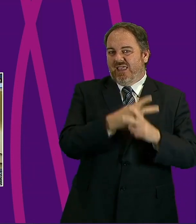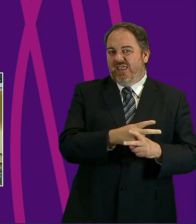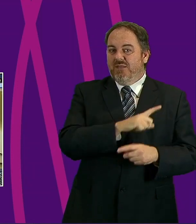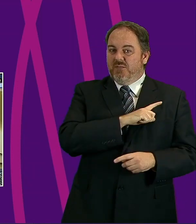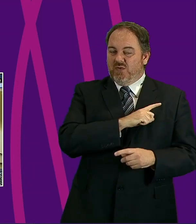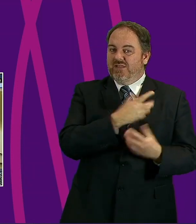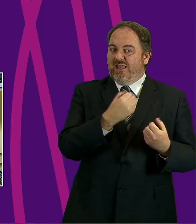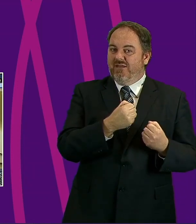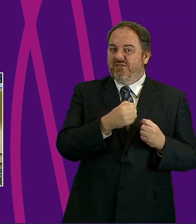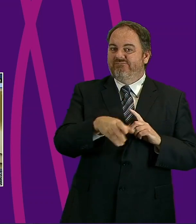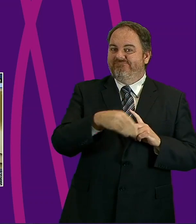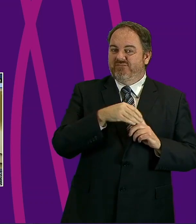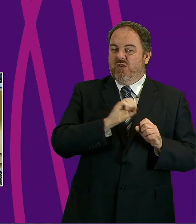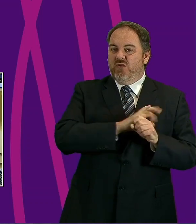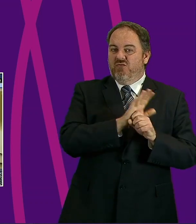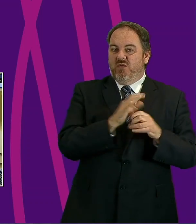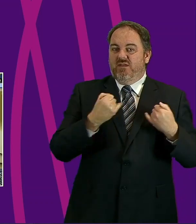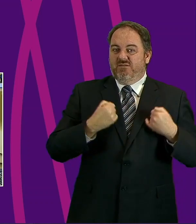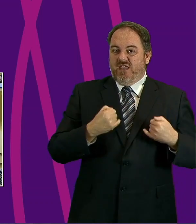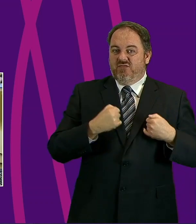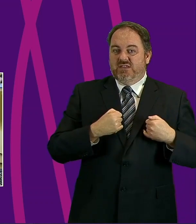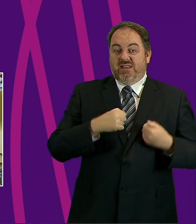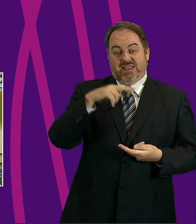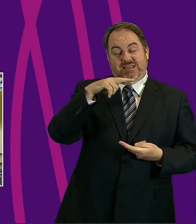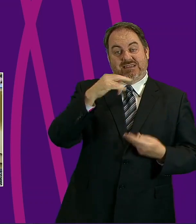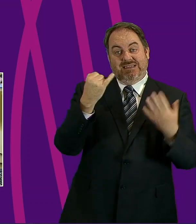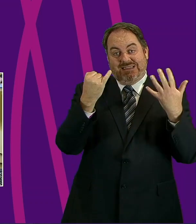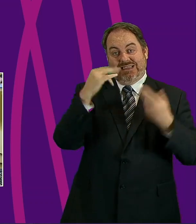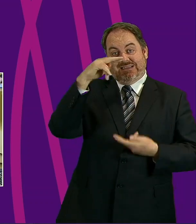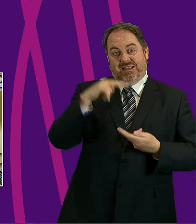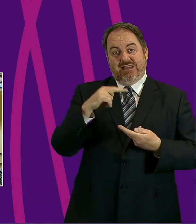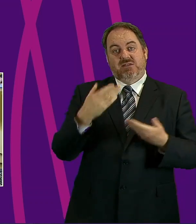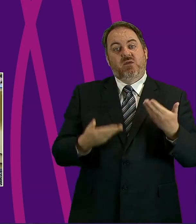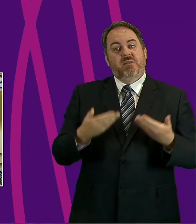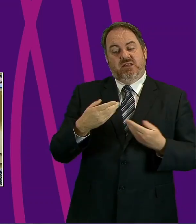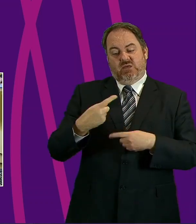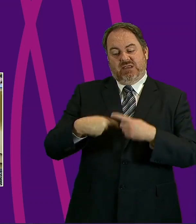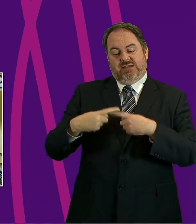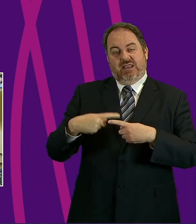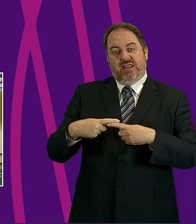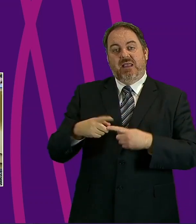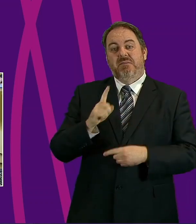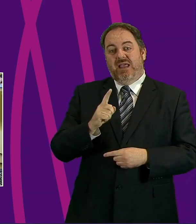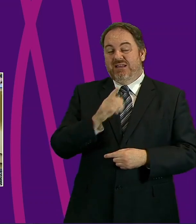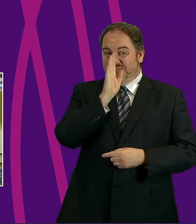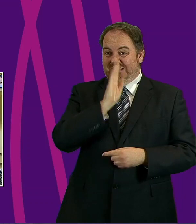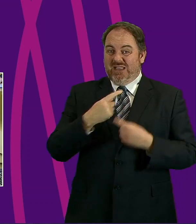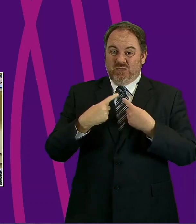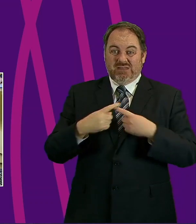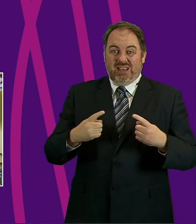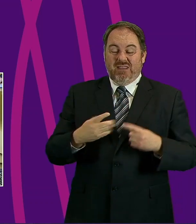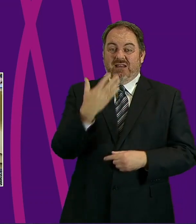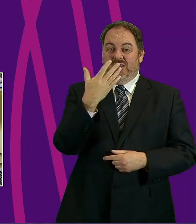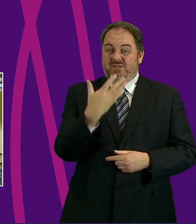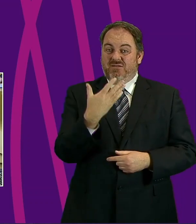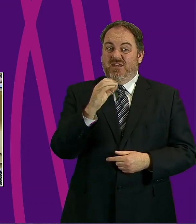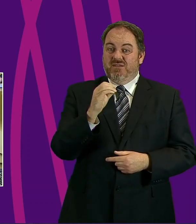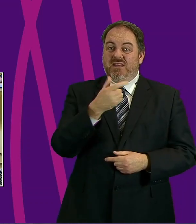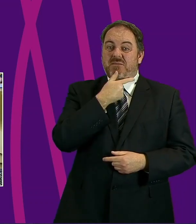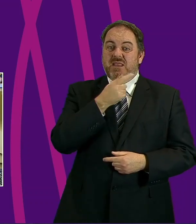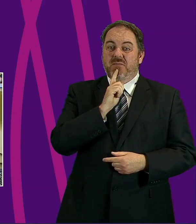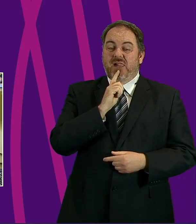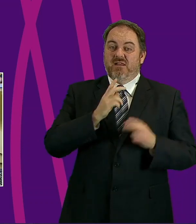is a decrease of 6 on yesterday. In the last 24 hours, though, I'm afraid that 50 deaths have been registered of patients